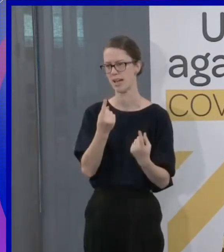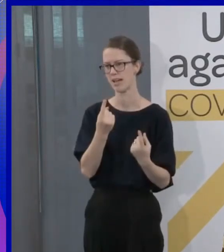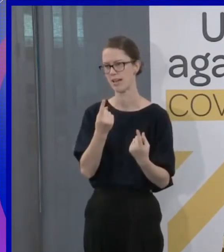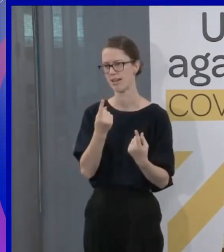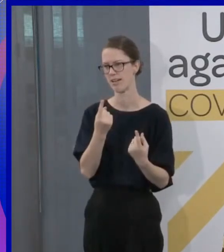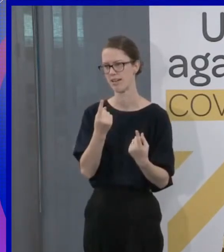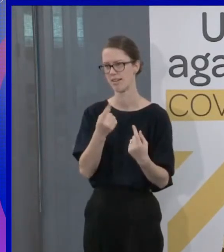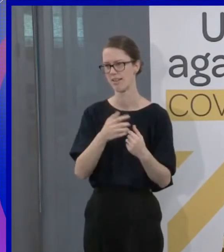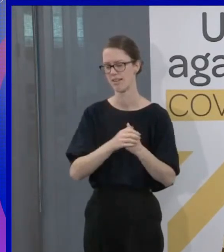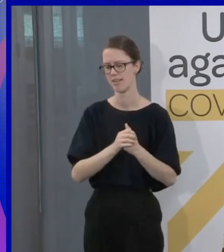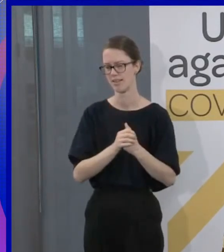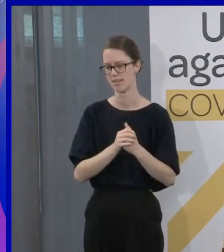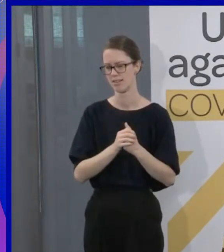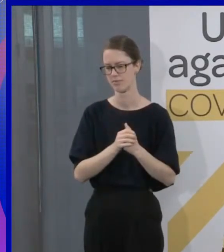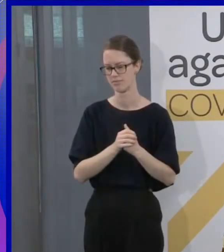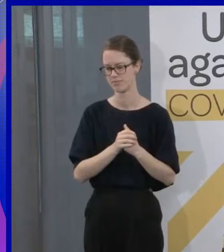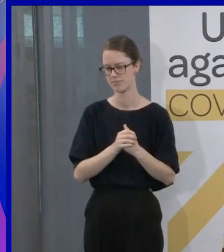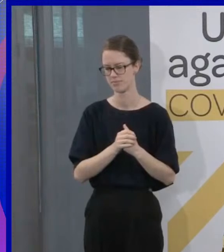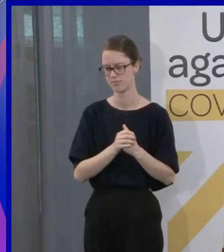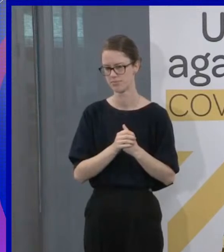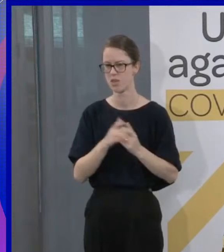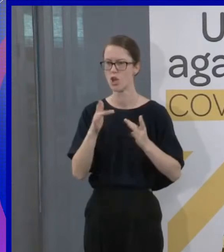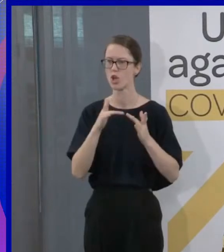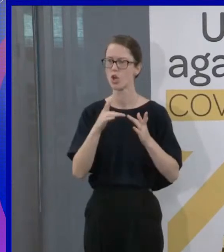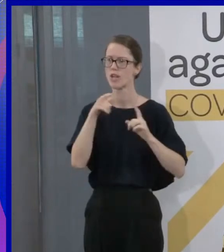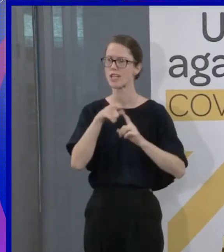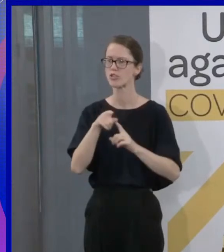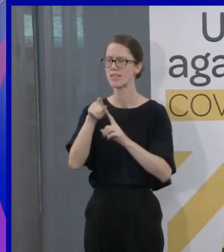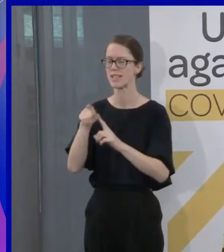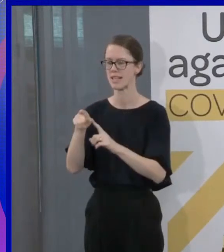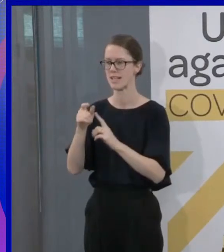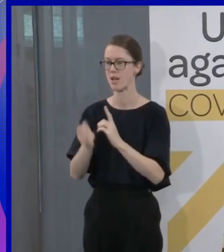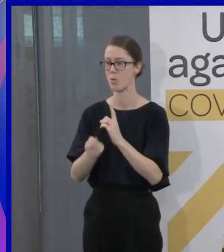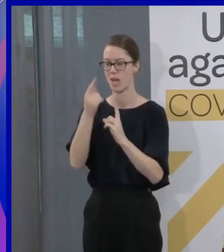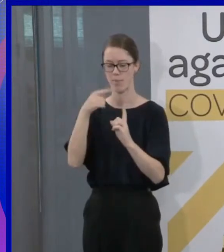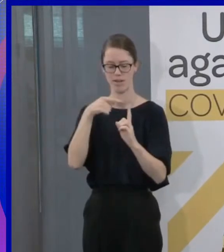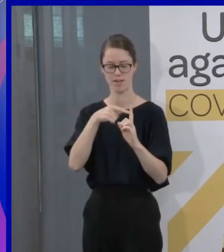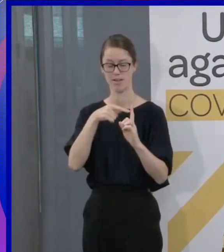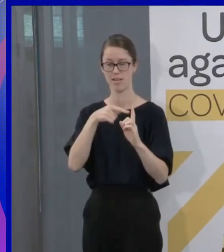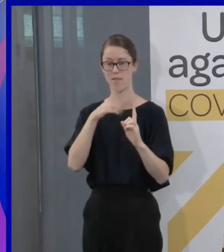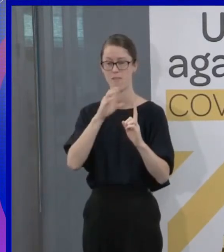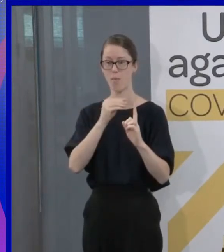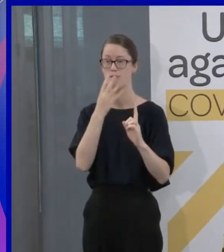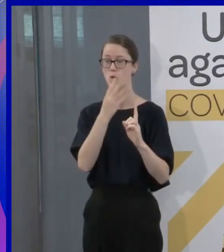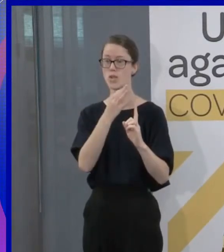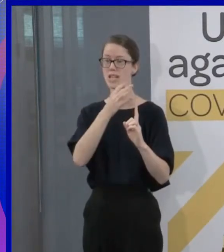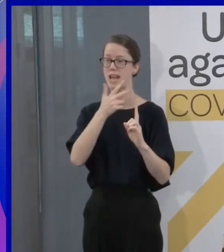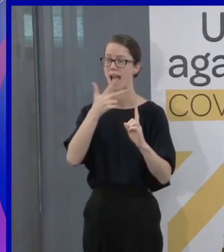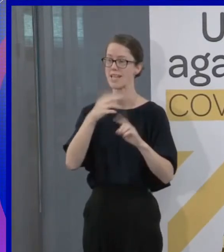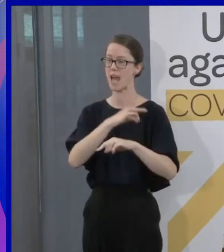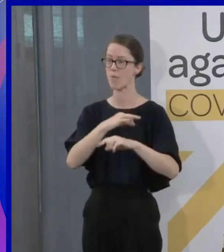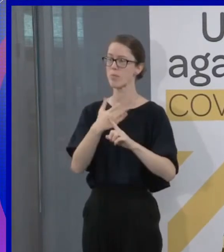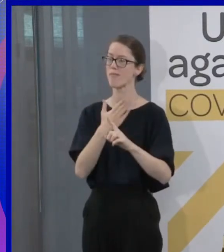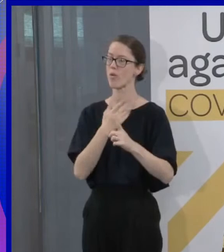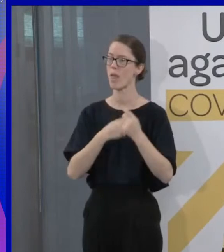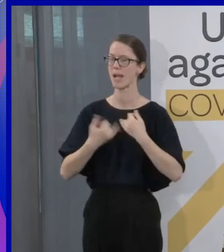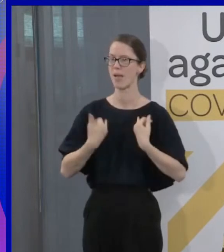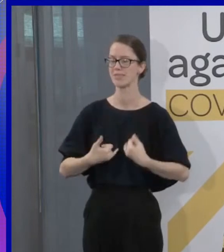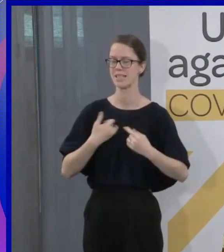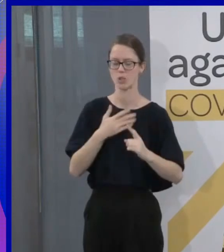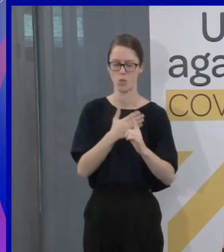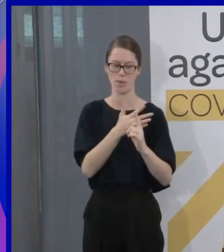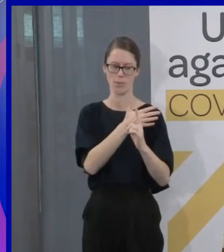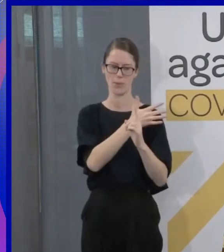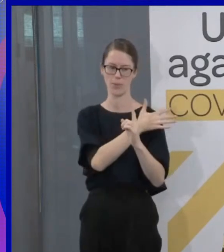that the contact tracing will have occurred right from actually the 48 hours before that person became symptomatic.